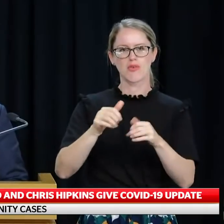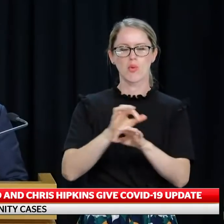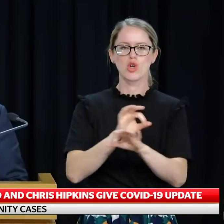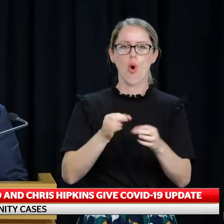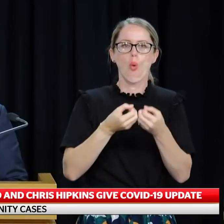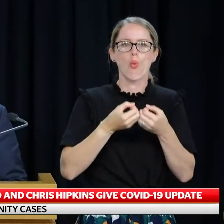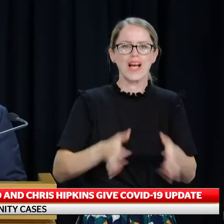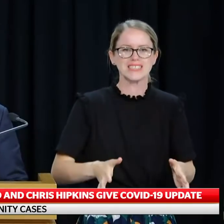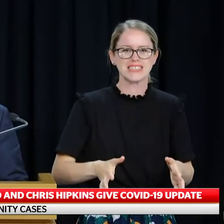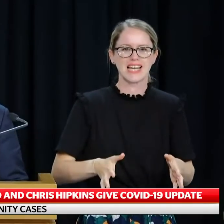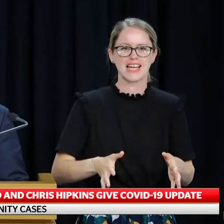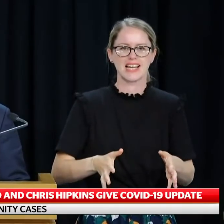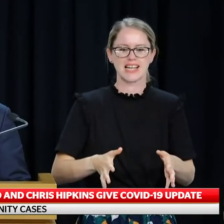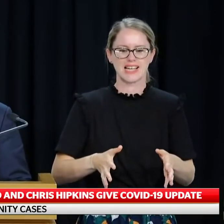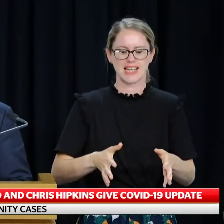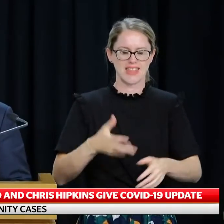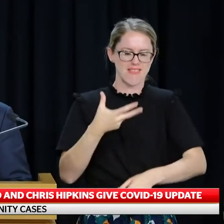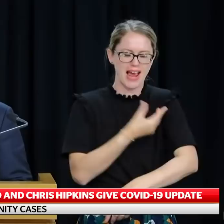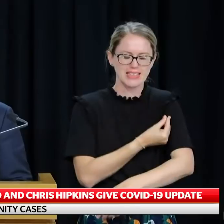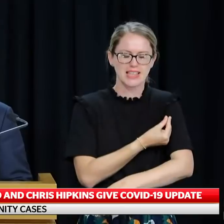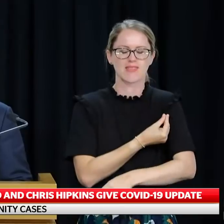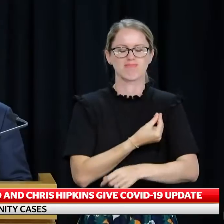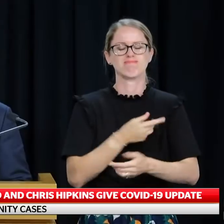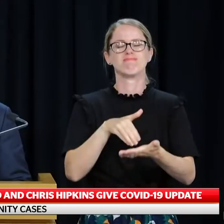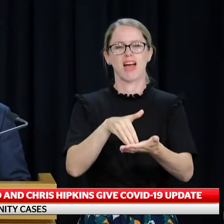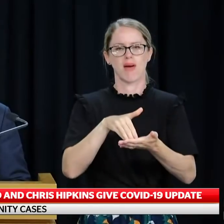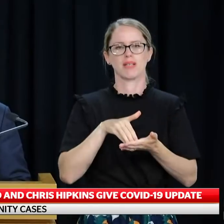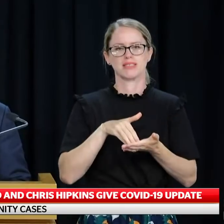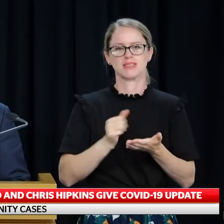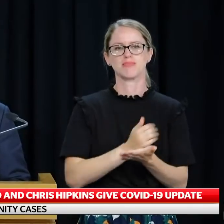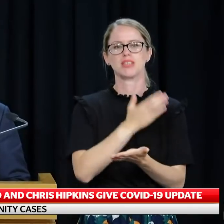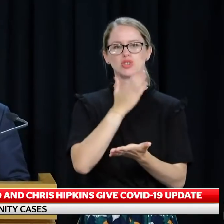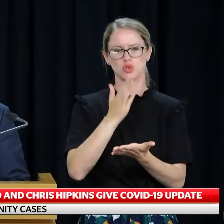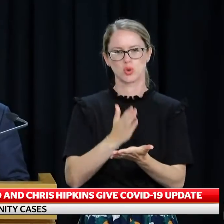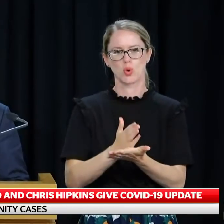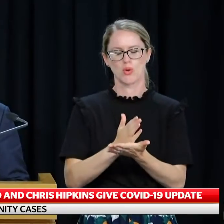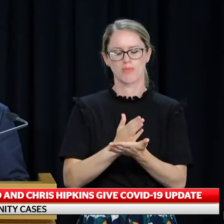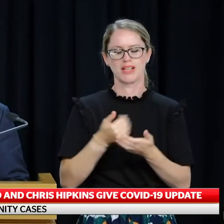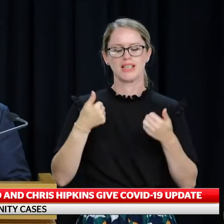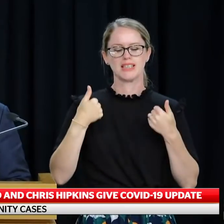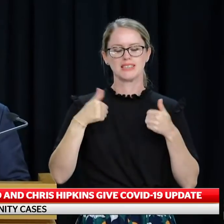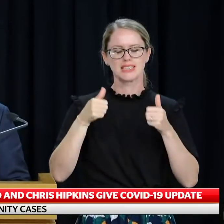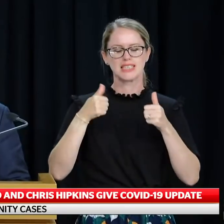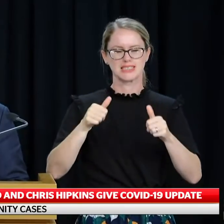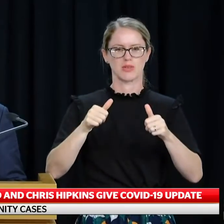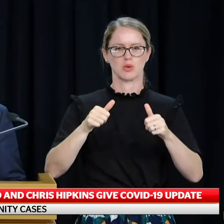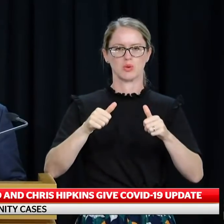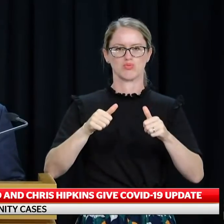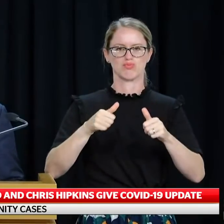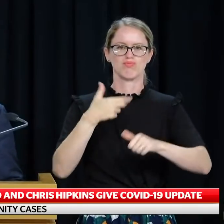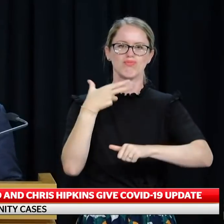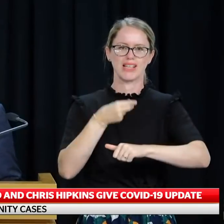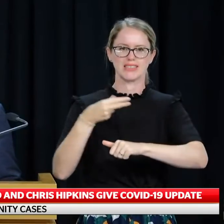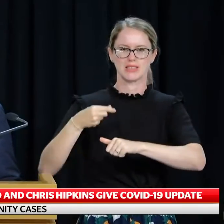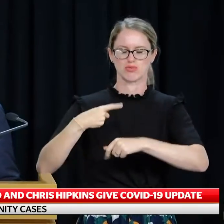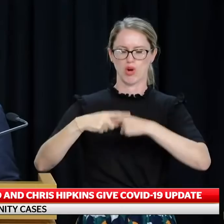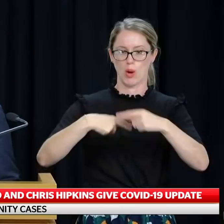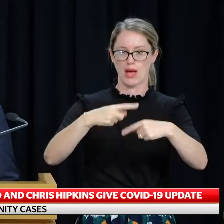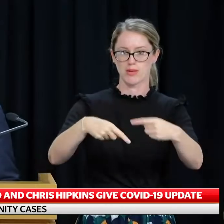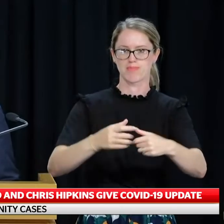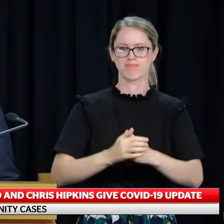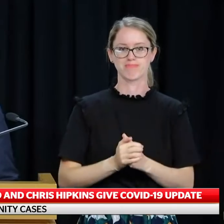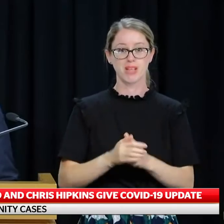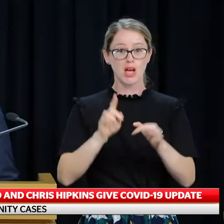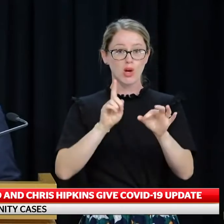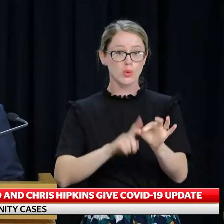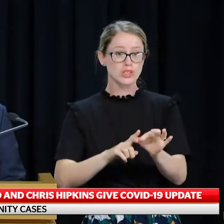of vaccine and avoiding any wastage will help us to ensure the successful rollout of our immunisation program. So, happy